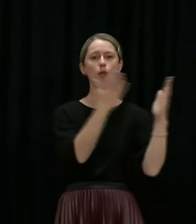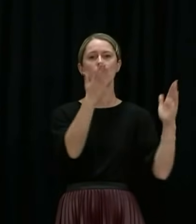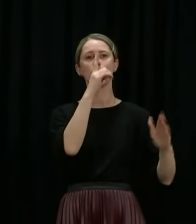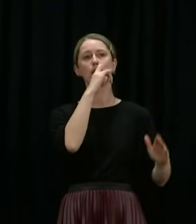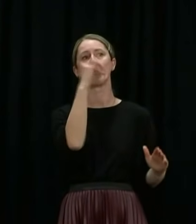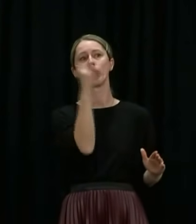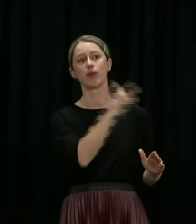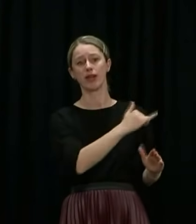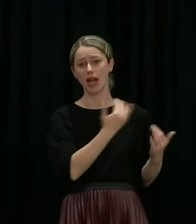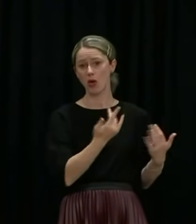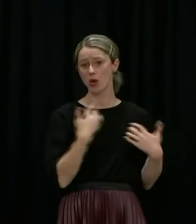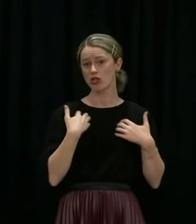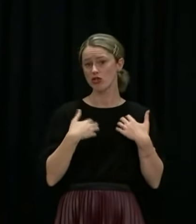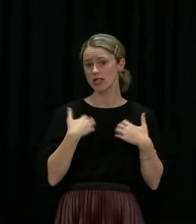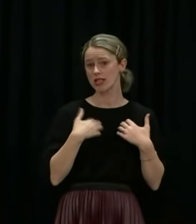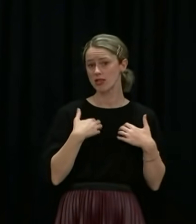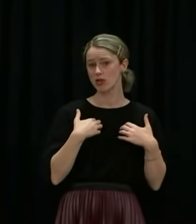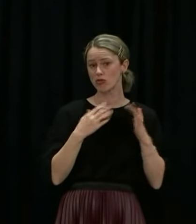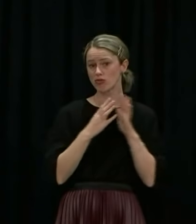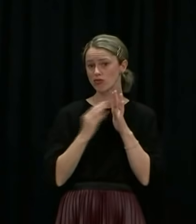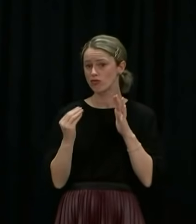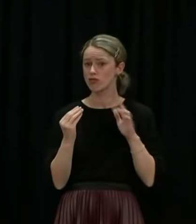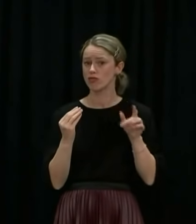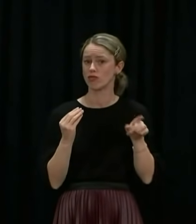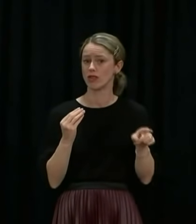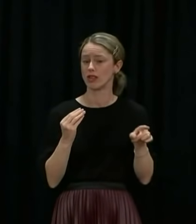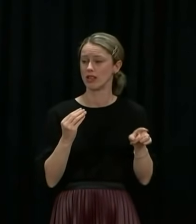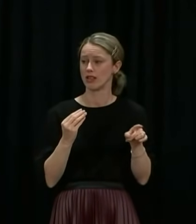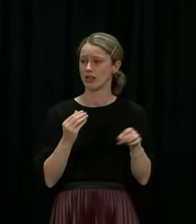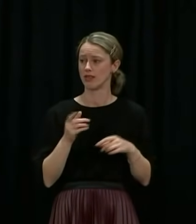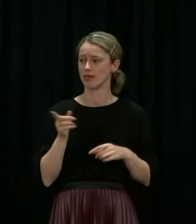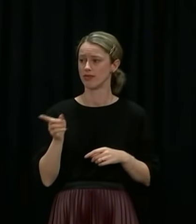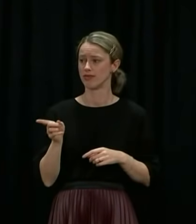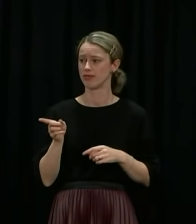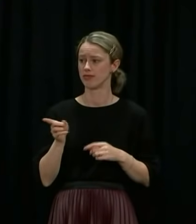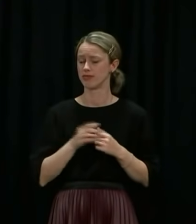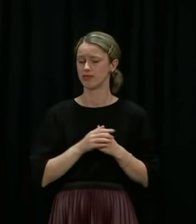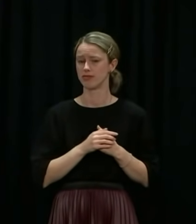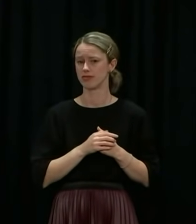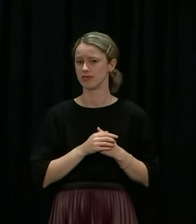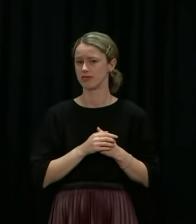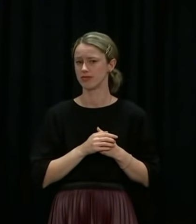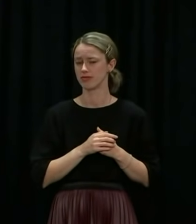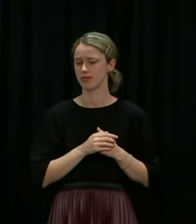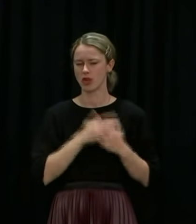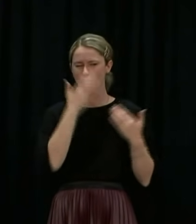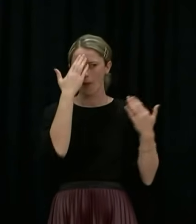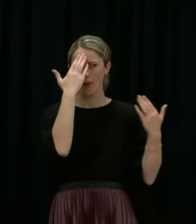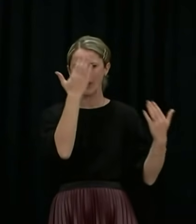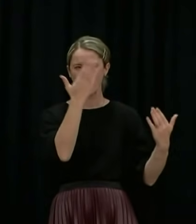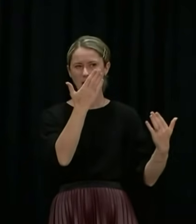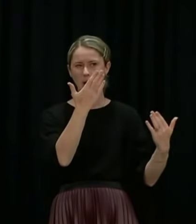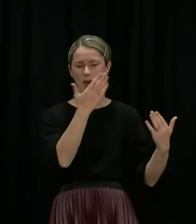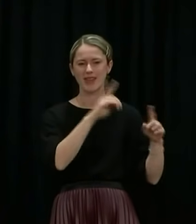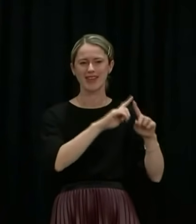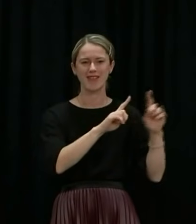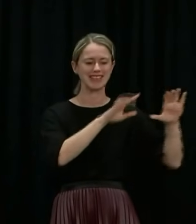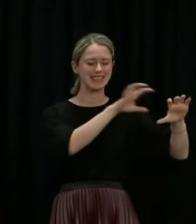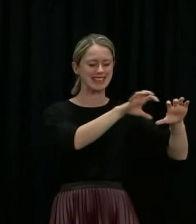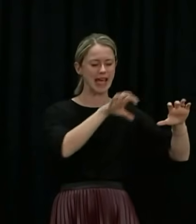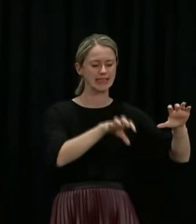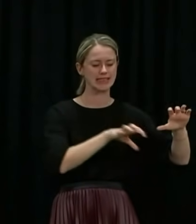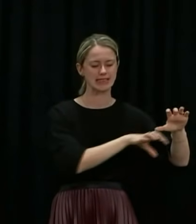can learn from there now that international travel is likely to take place as soon as next month? Well, one of the things that we still don't quite know is what the state response to the